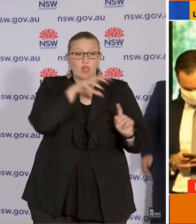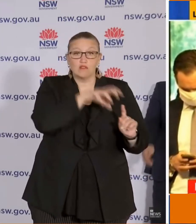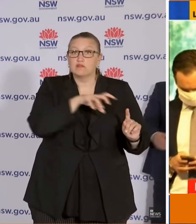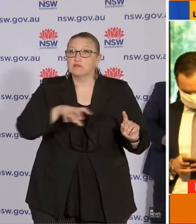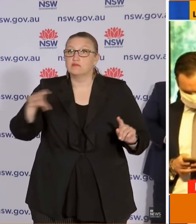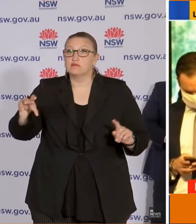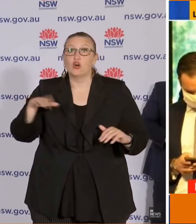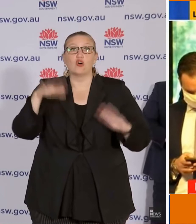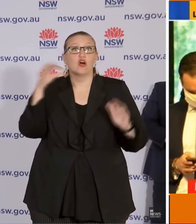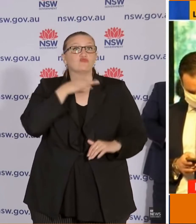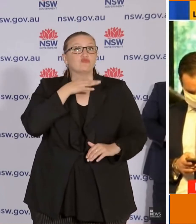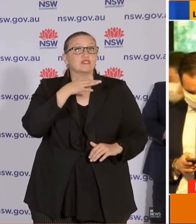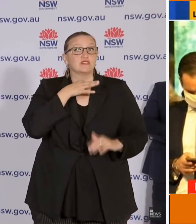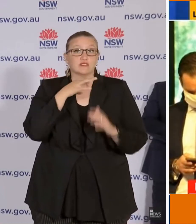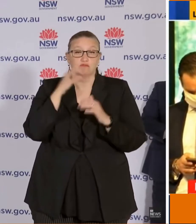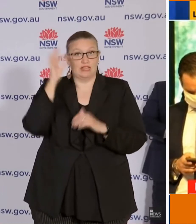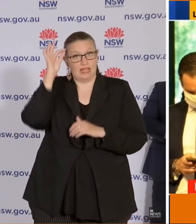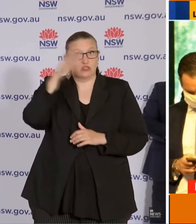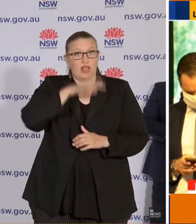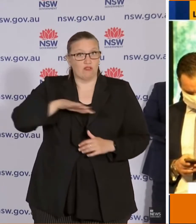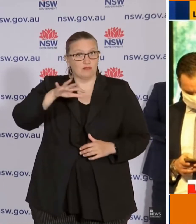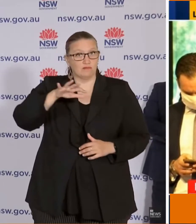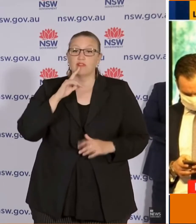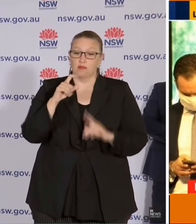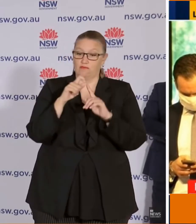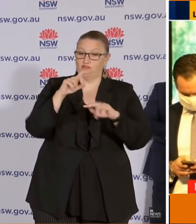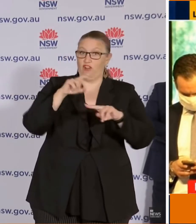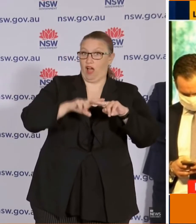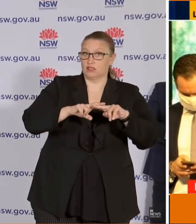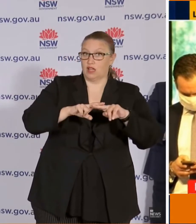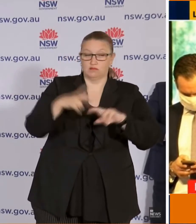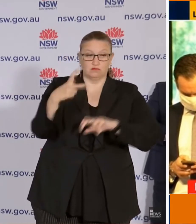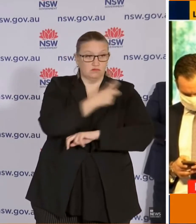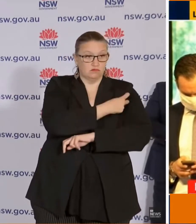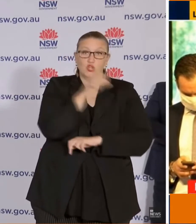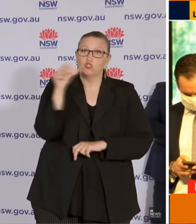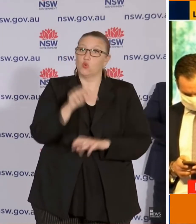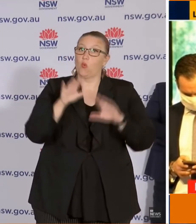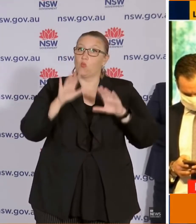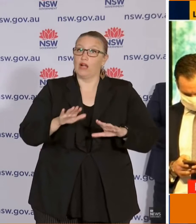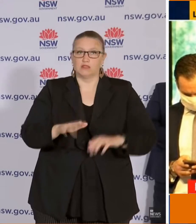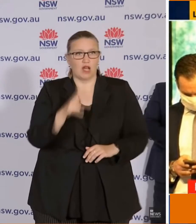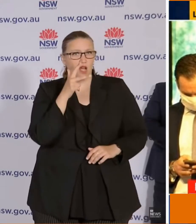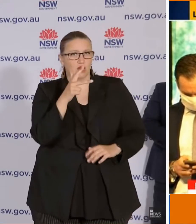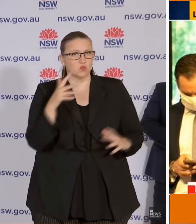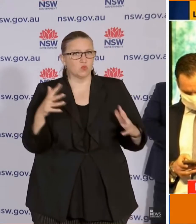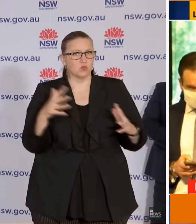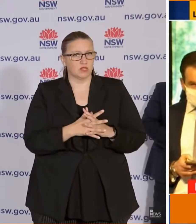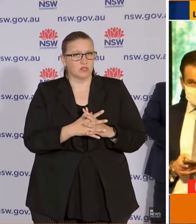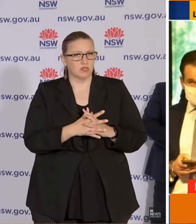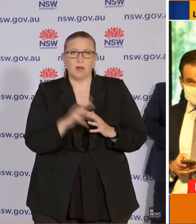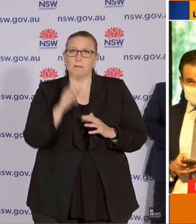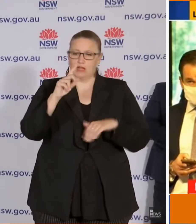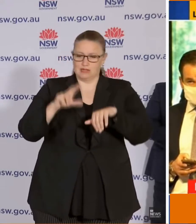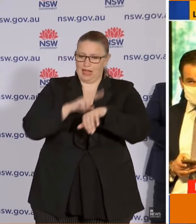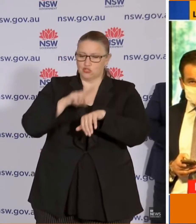their first and second Pfizer dose. The national standard is between 3 and 6 weeks. How far will this push back your modelling to get to